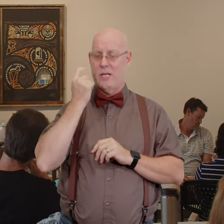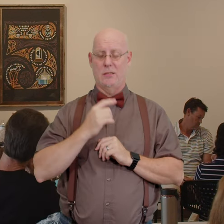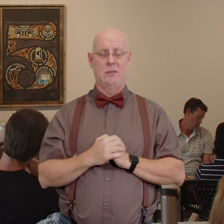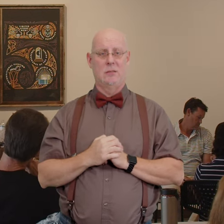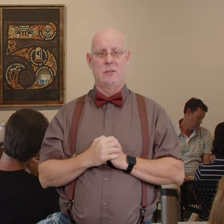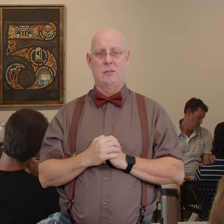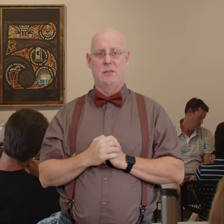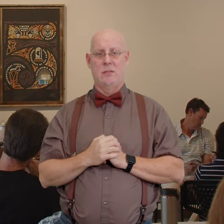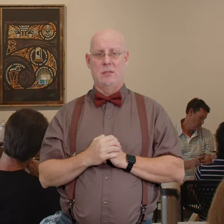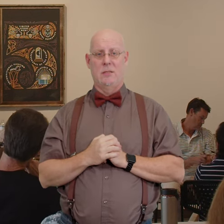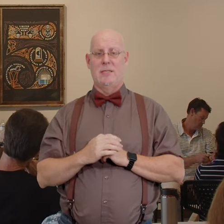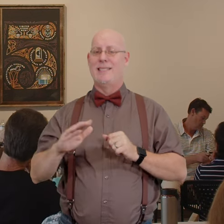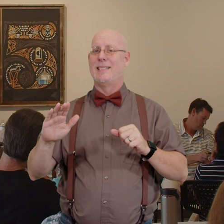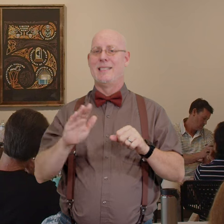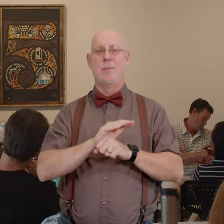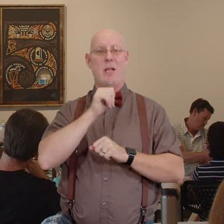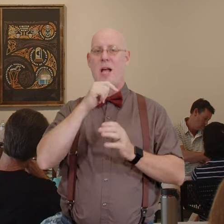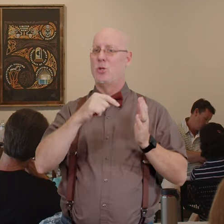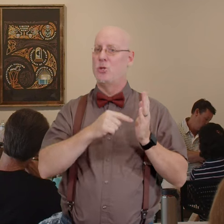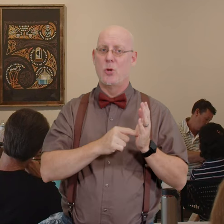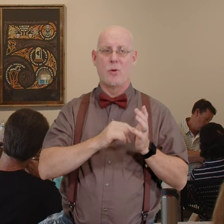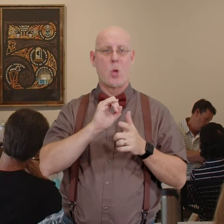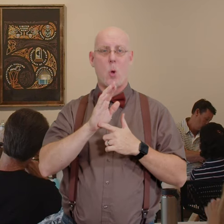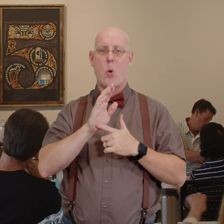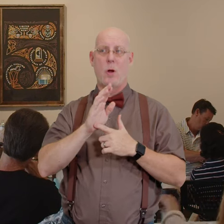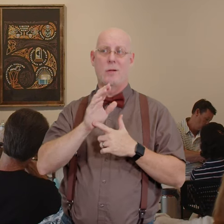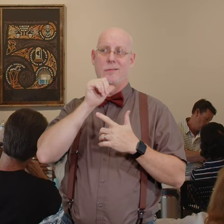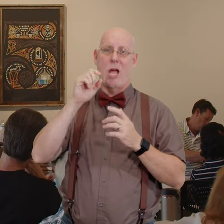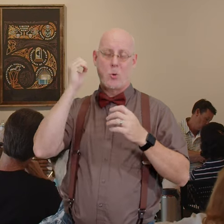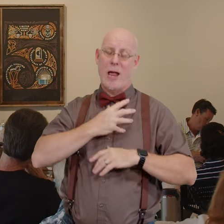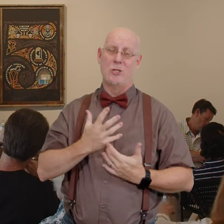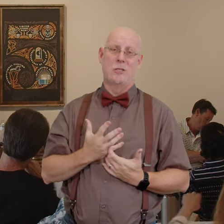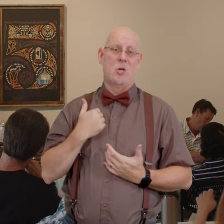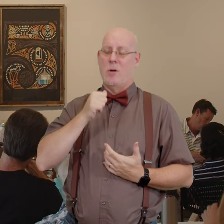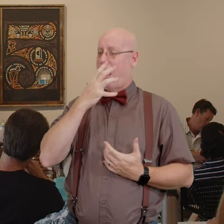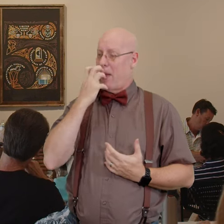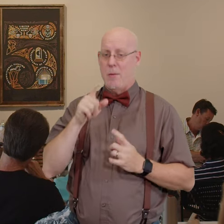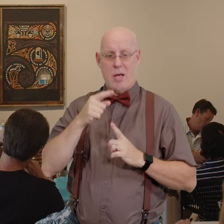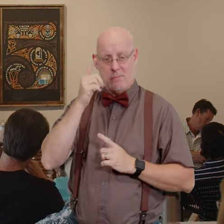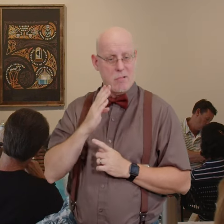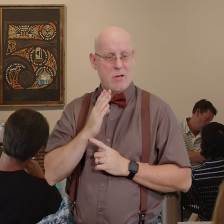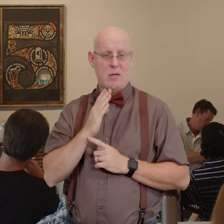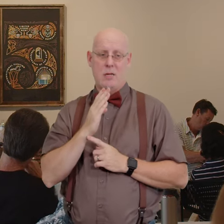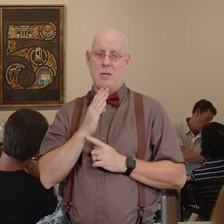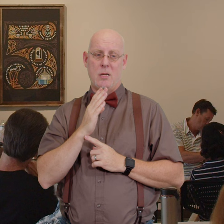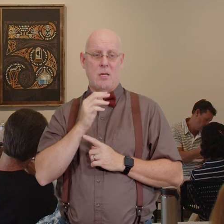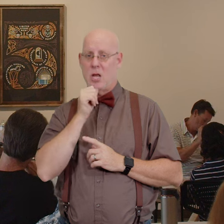interpretations, is that it is completely undeserved, otherwise it ceases to be grace. Look, we're not mad about God